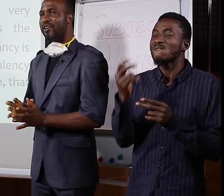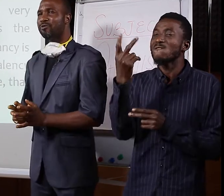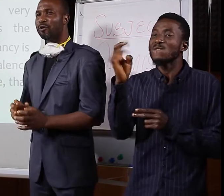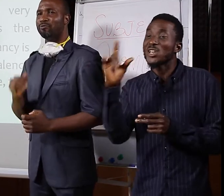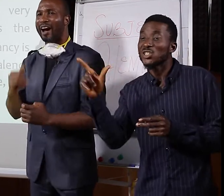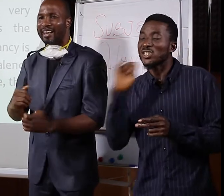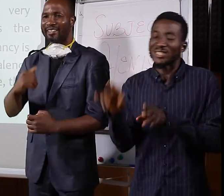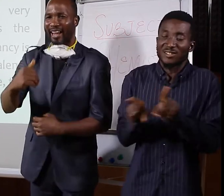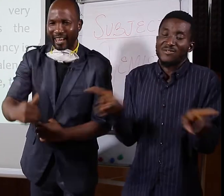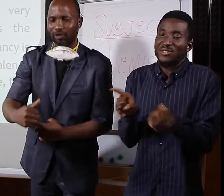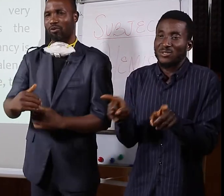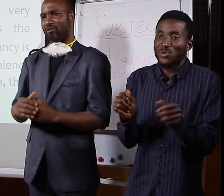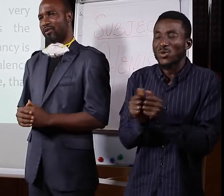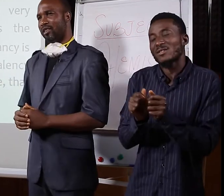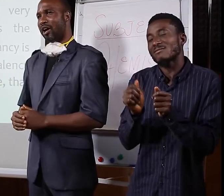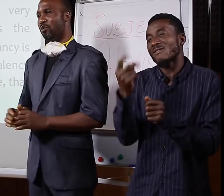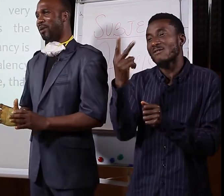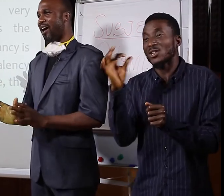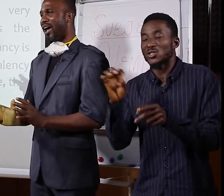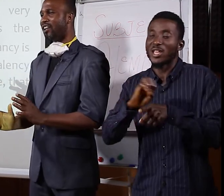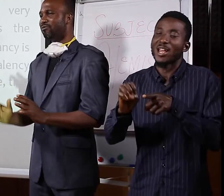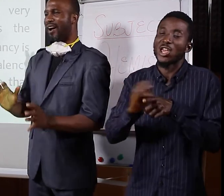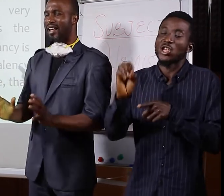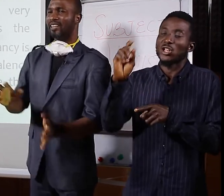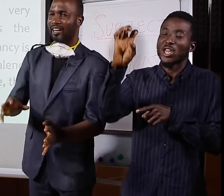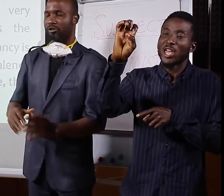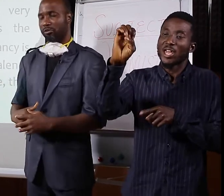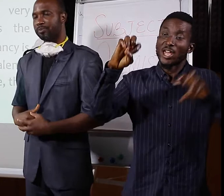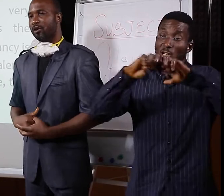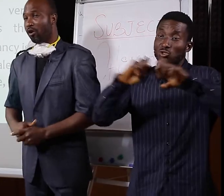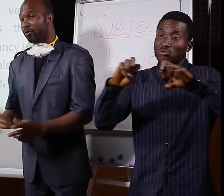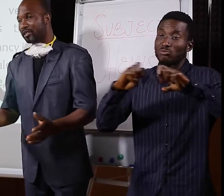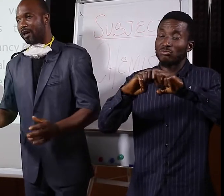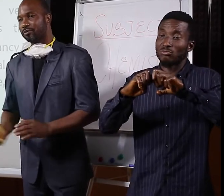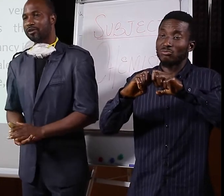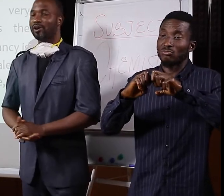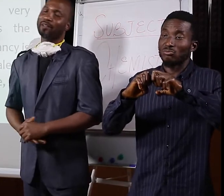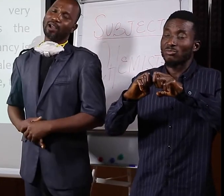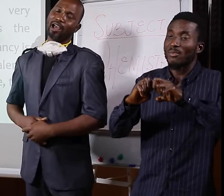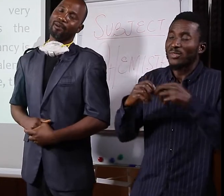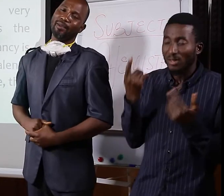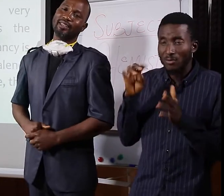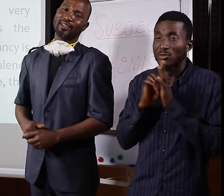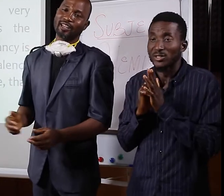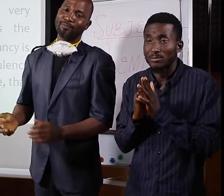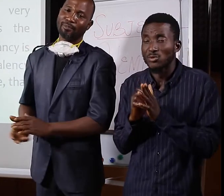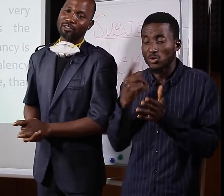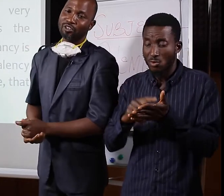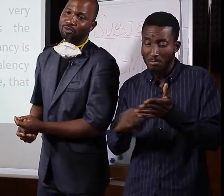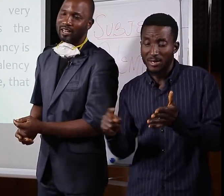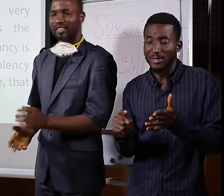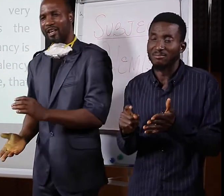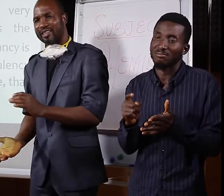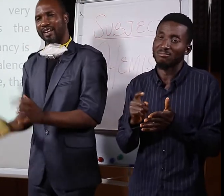is different from valence electron. Now, you may have had valence electron. Oftentimes, when you are marking exam papers,